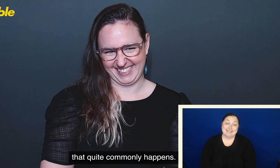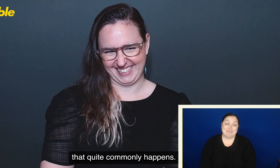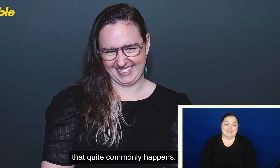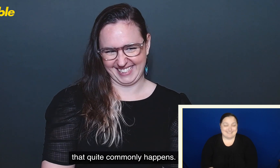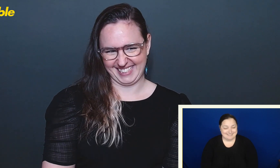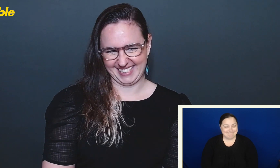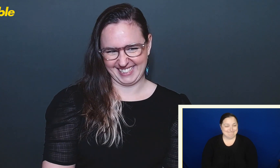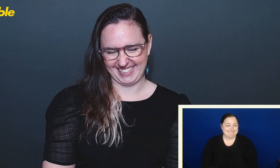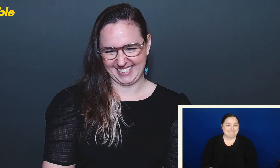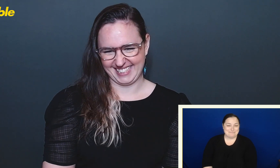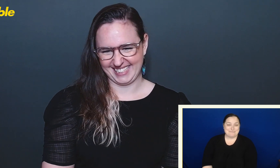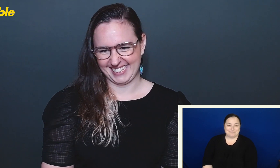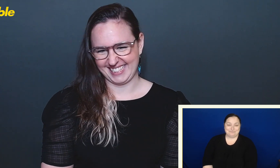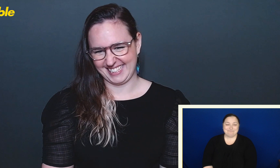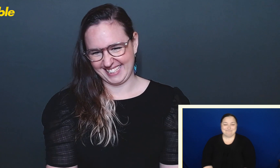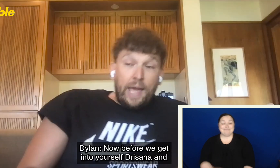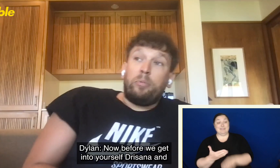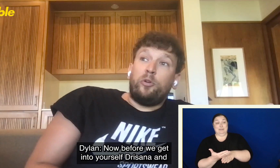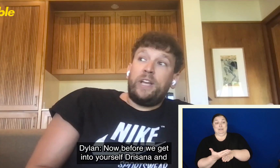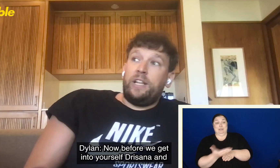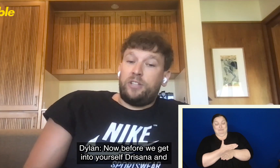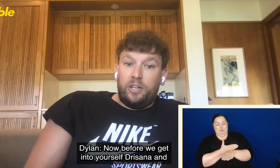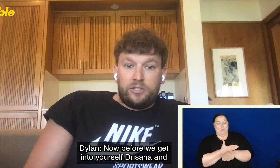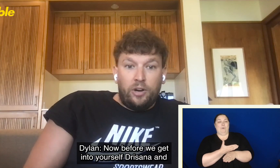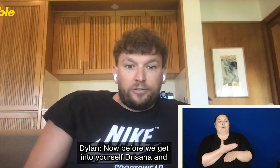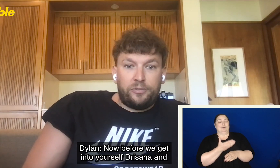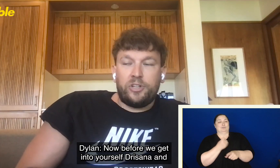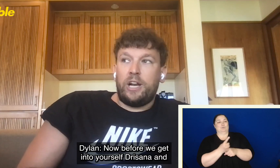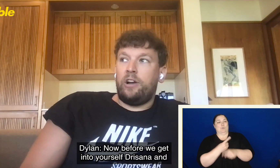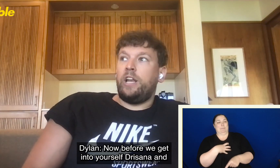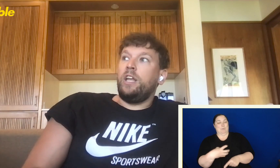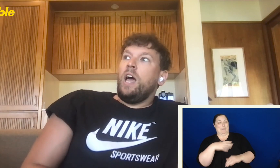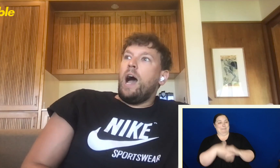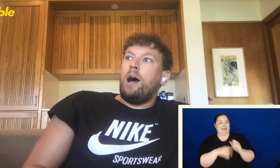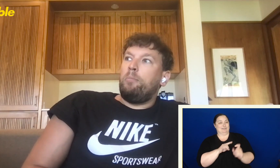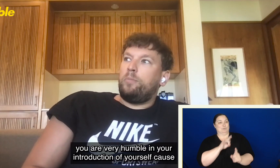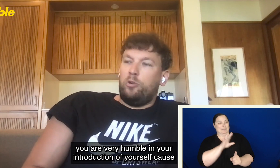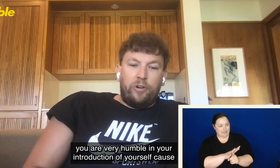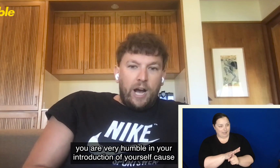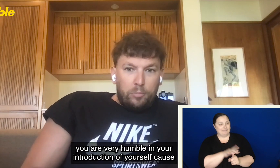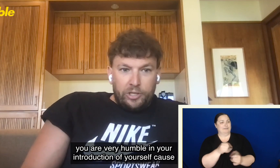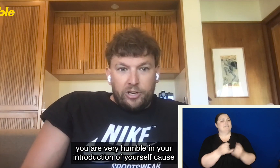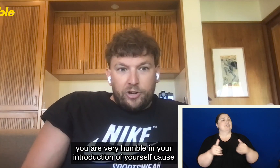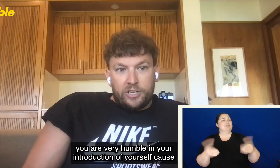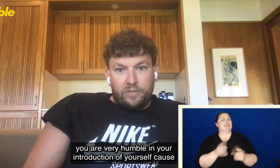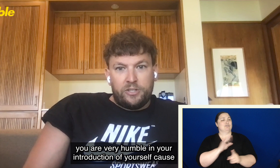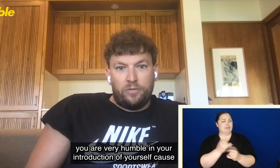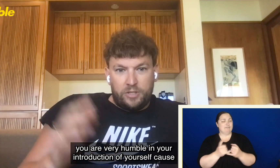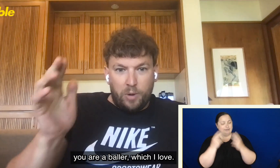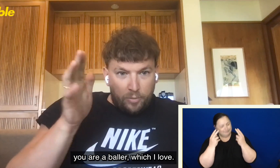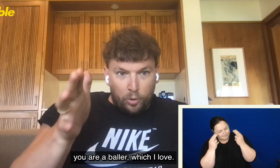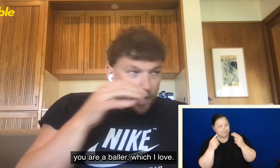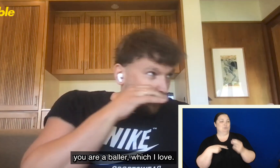quite commonly happens. Now, before we get into yourself, Drisana, and you were very humble in your introduction of